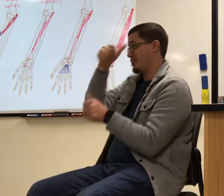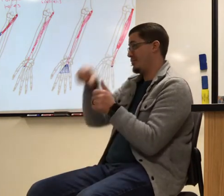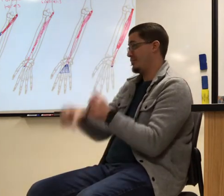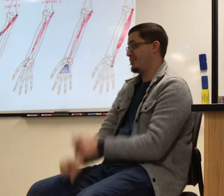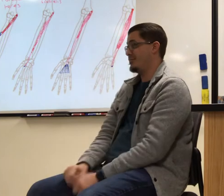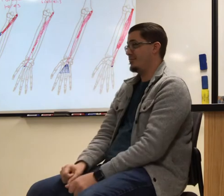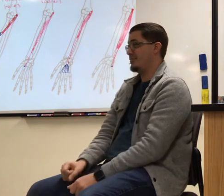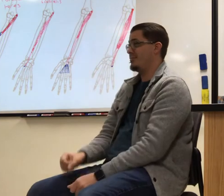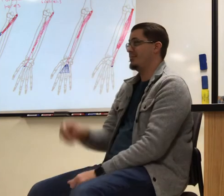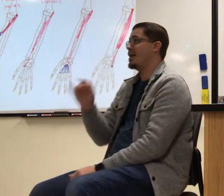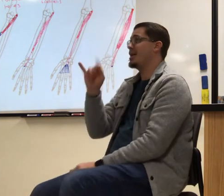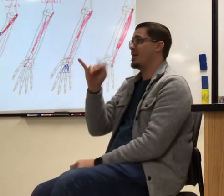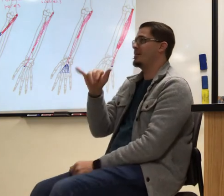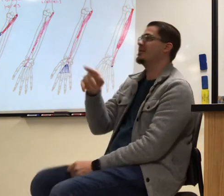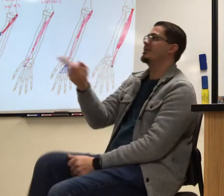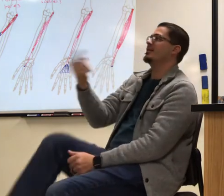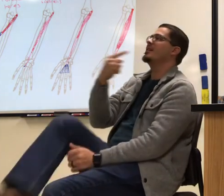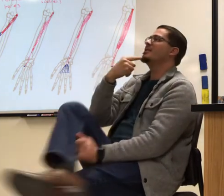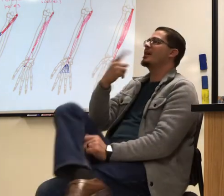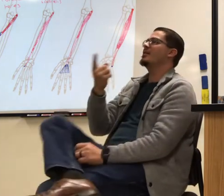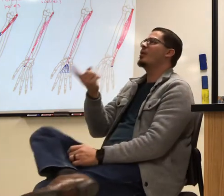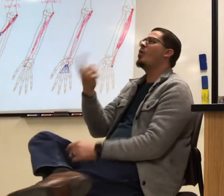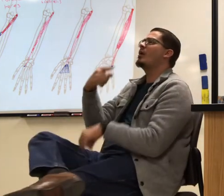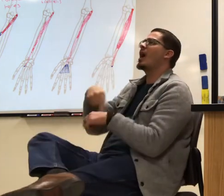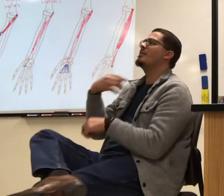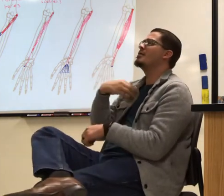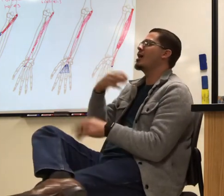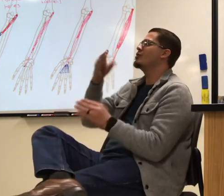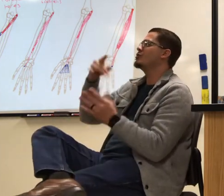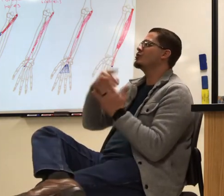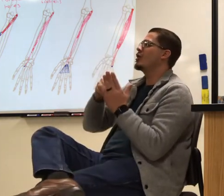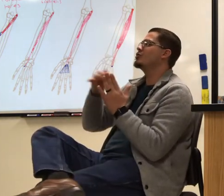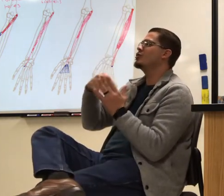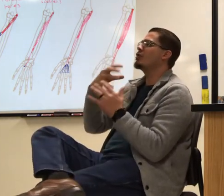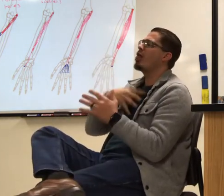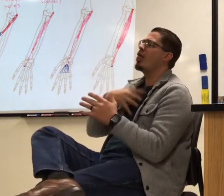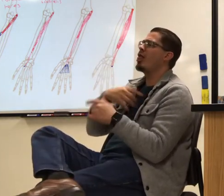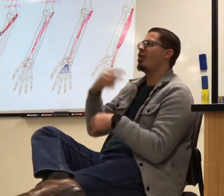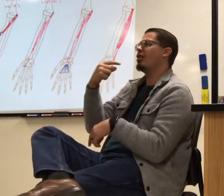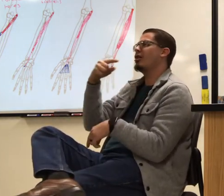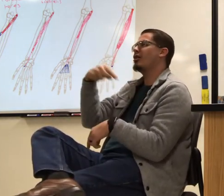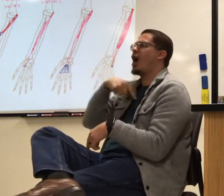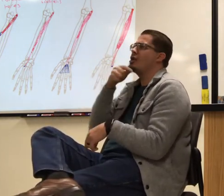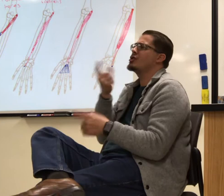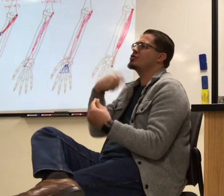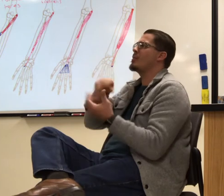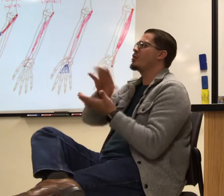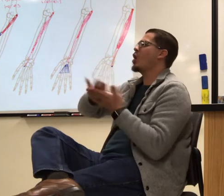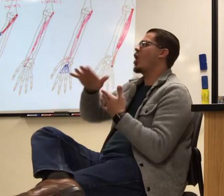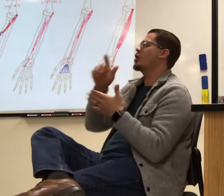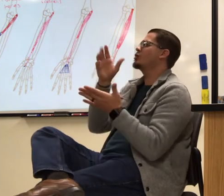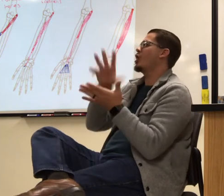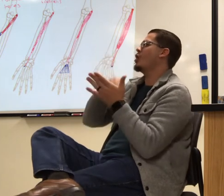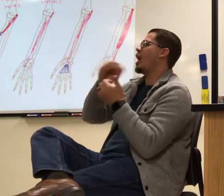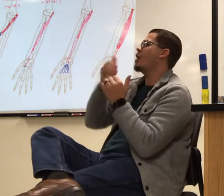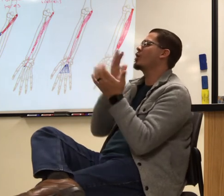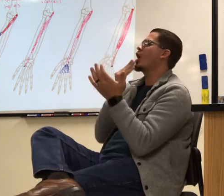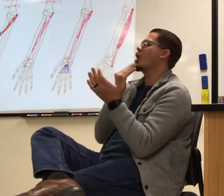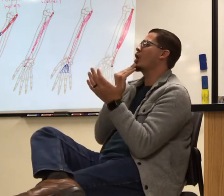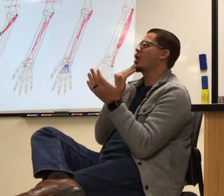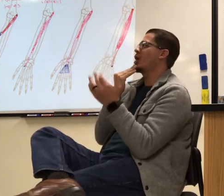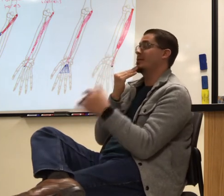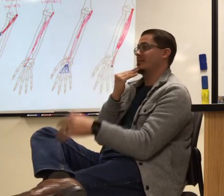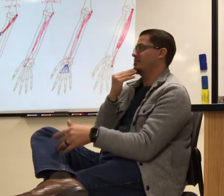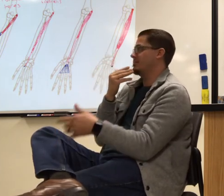In anatomy. I don't really use it as a presentation tool, but I still remember that I colored trapezius